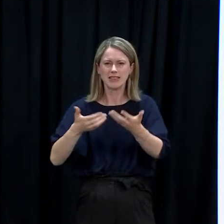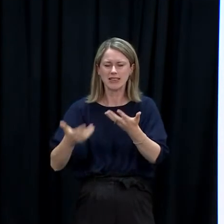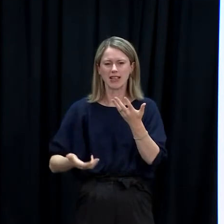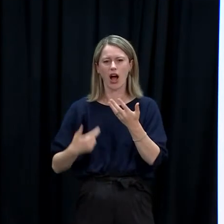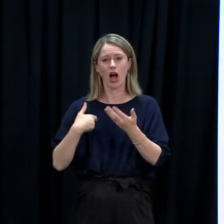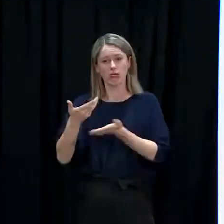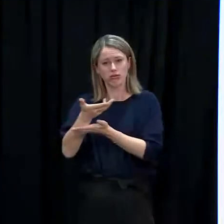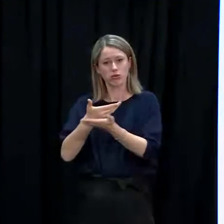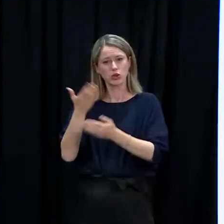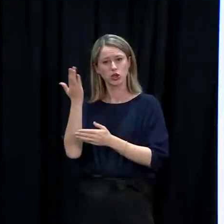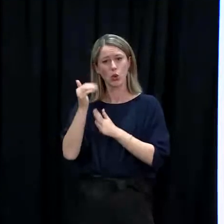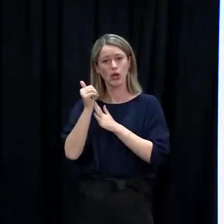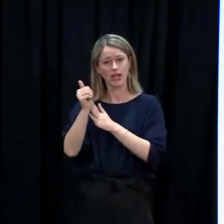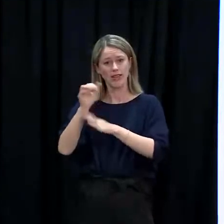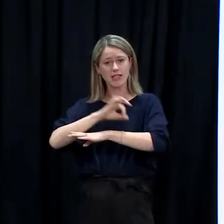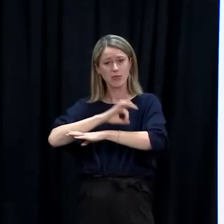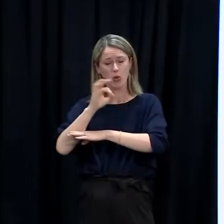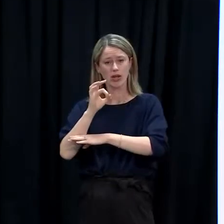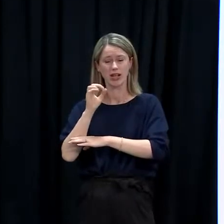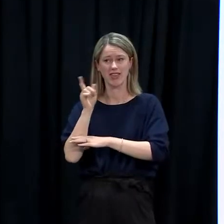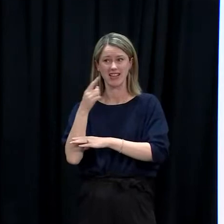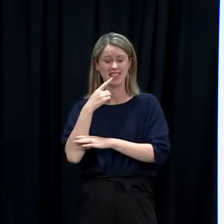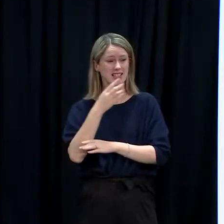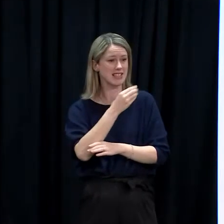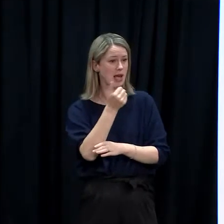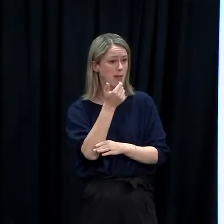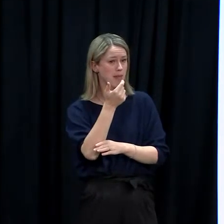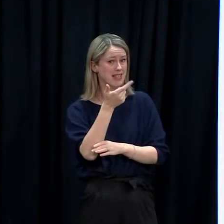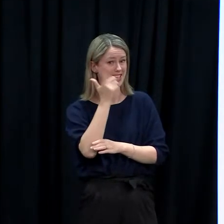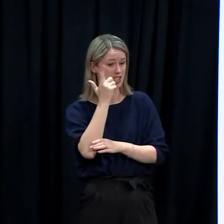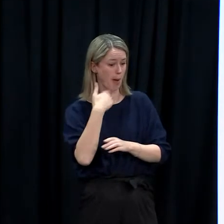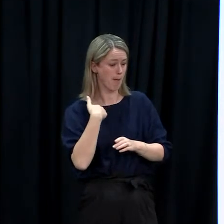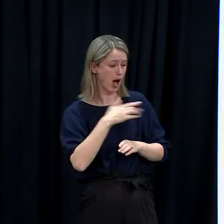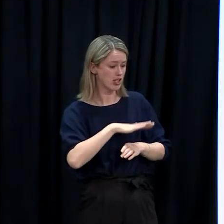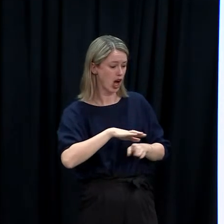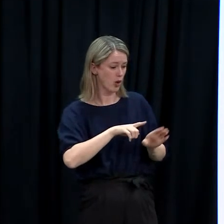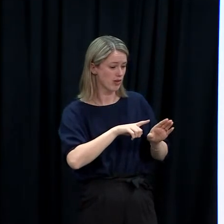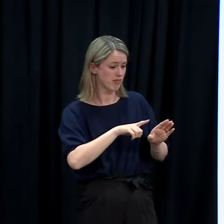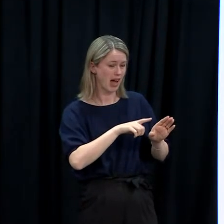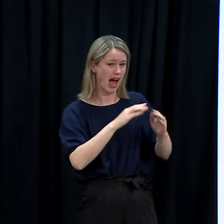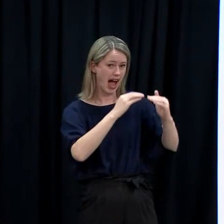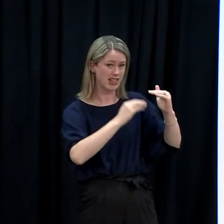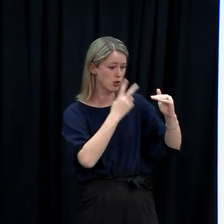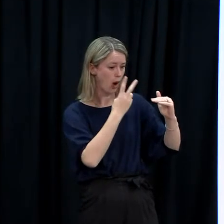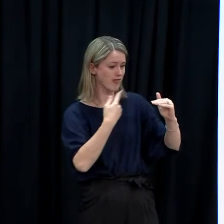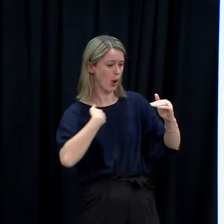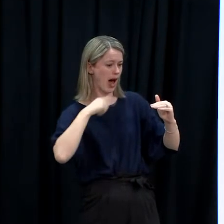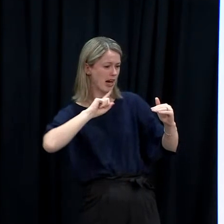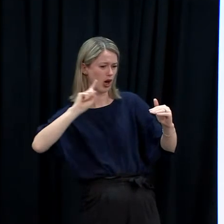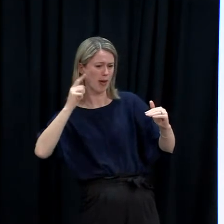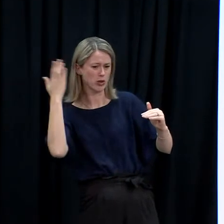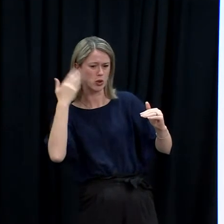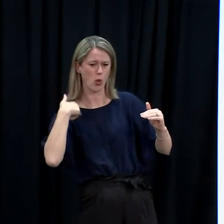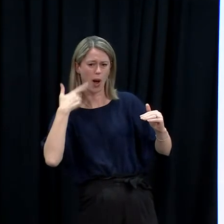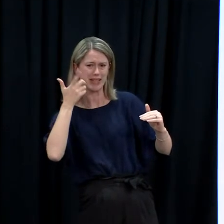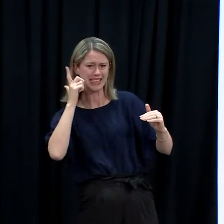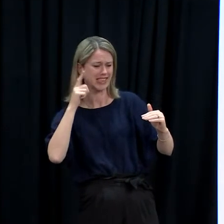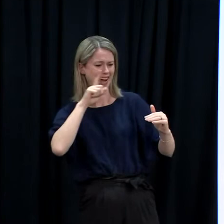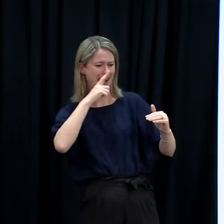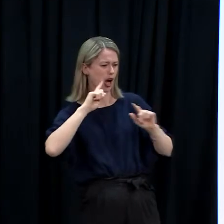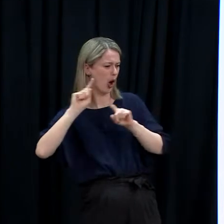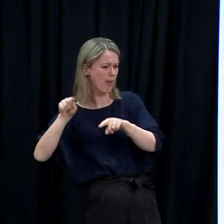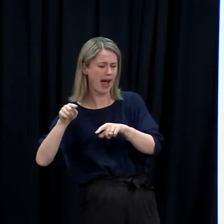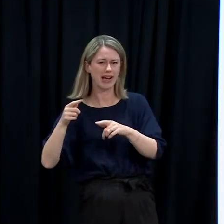morning. One of the things they pointed out to me is that a number of their teachers have children under the age of 12 who won't be able to go back to school as well. So this will, I